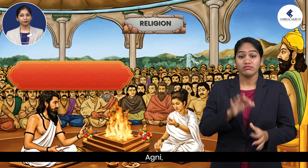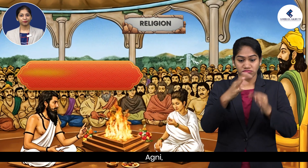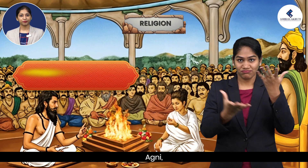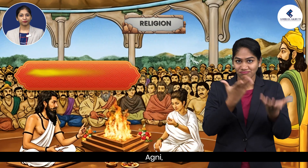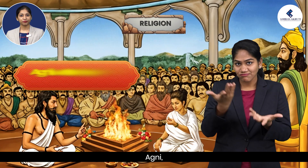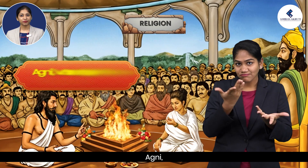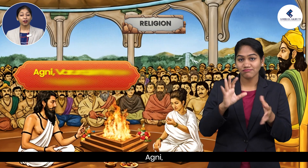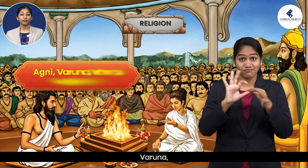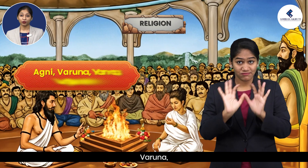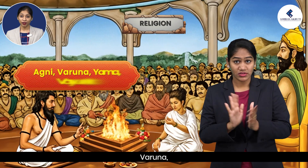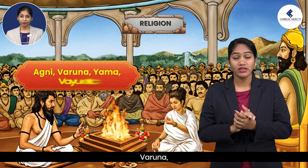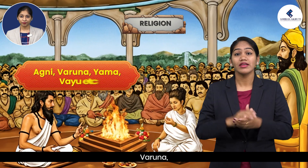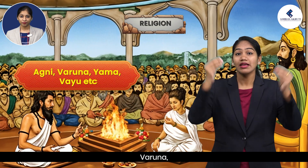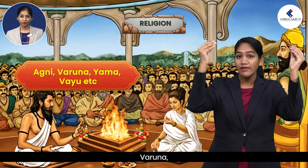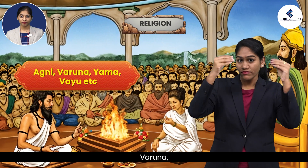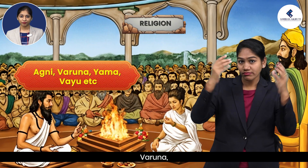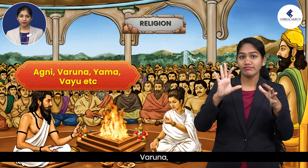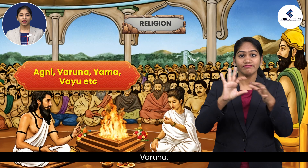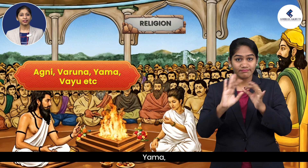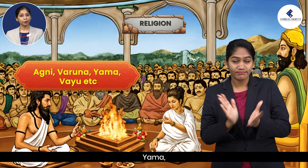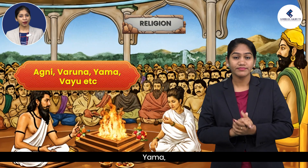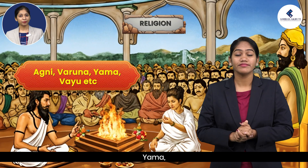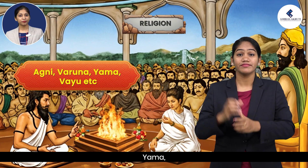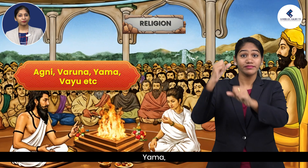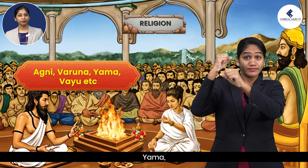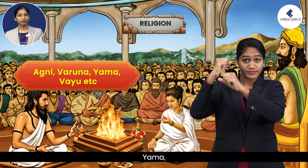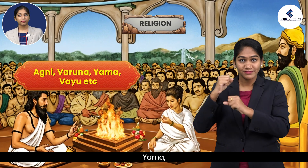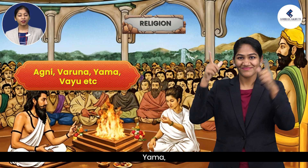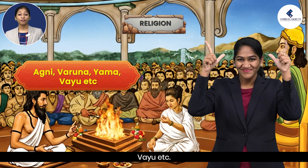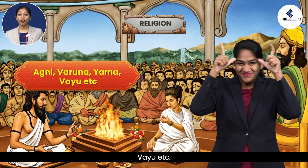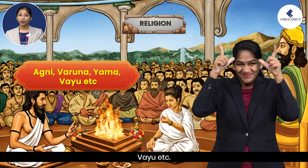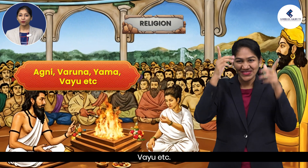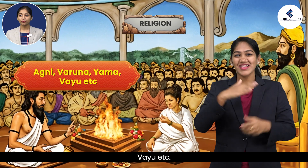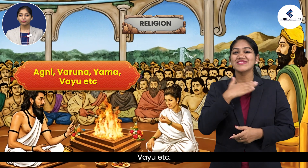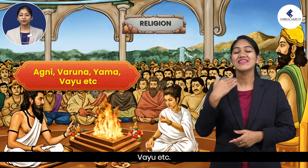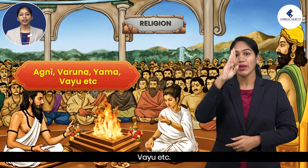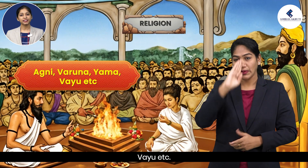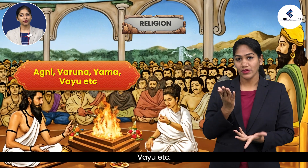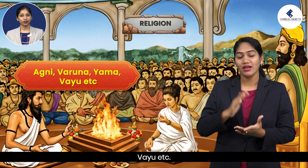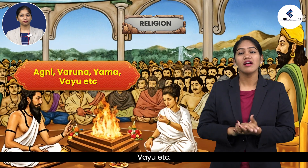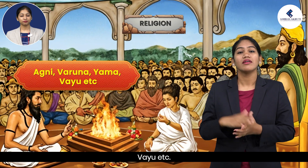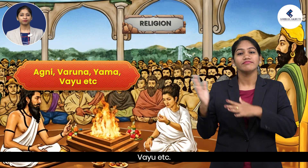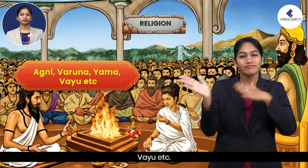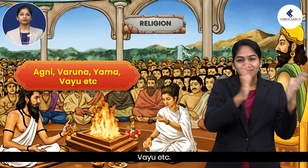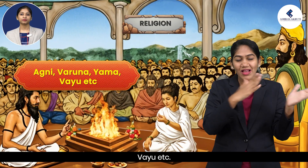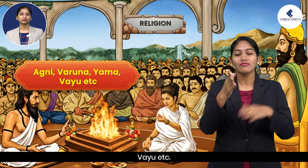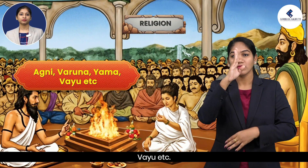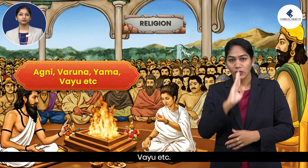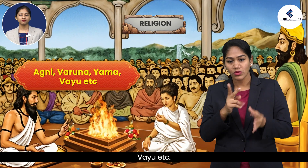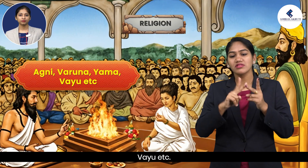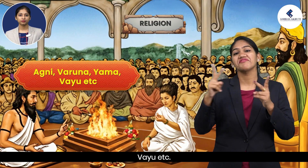Agni, Varuna, Yama, Vayu, etc.